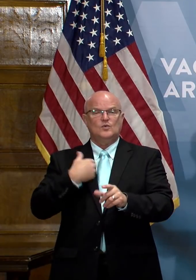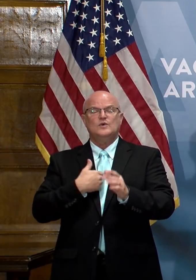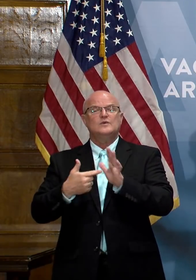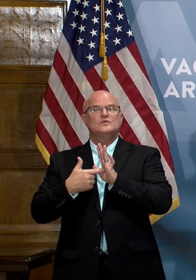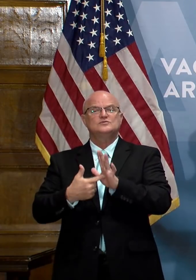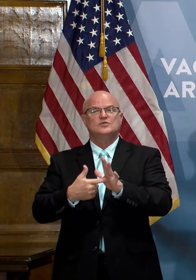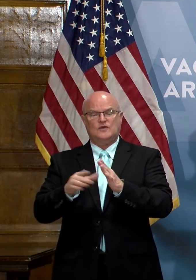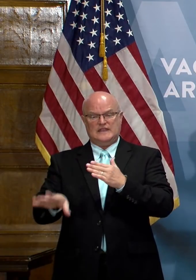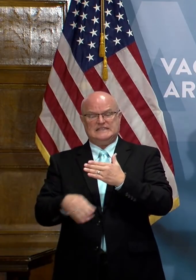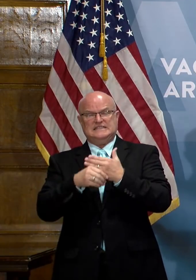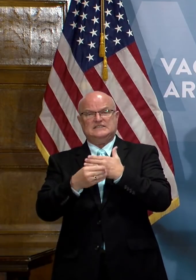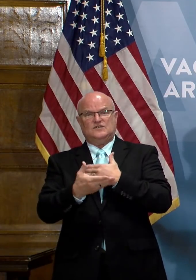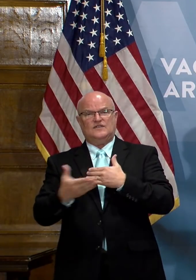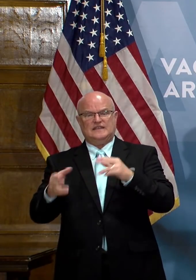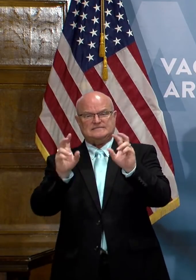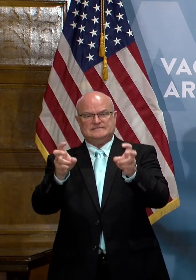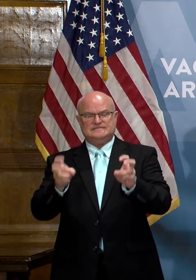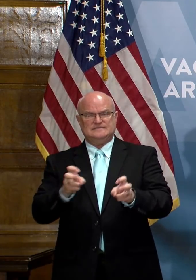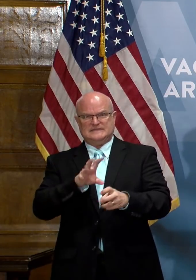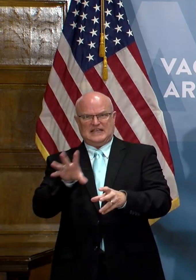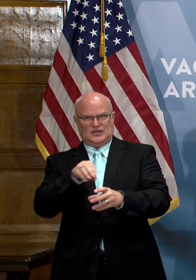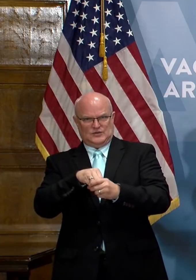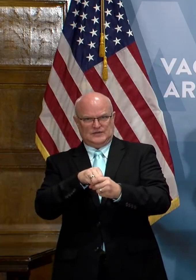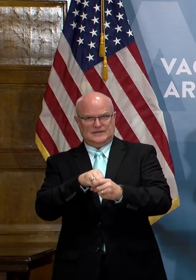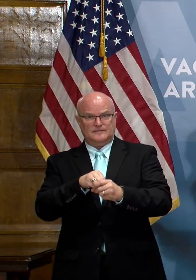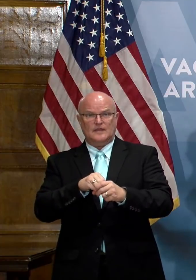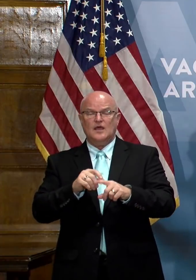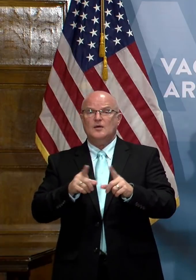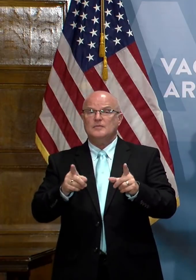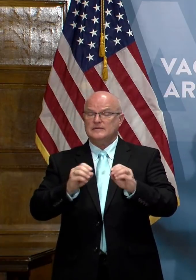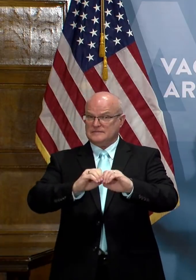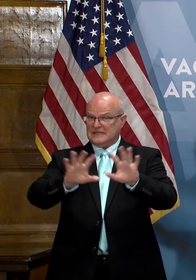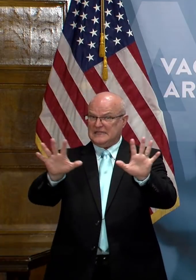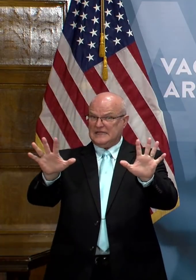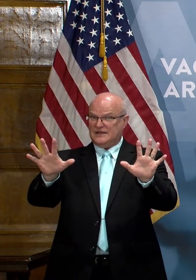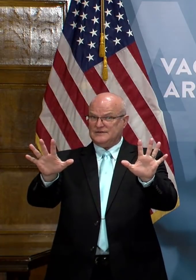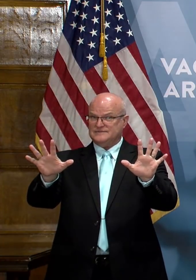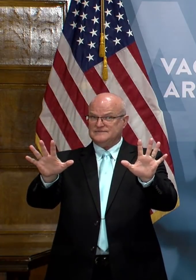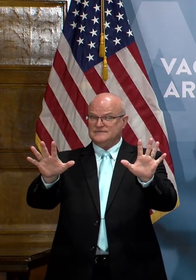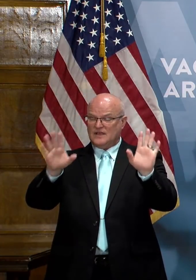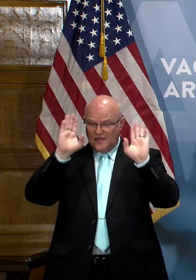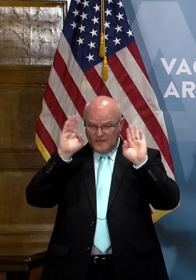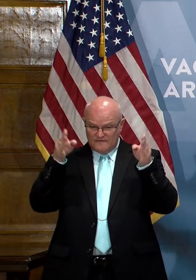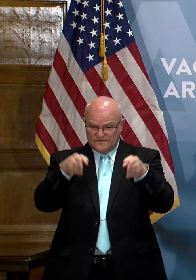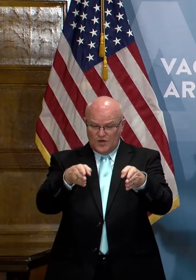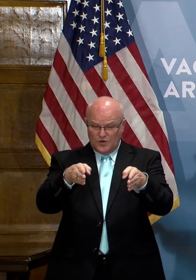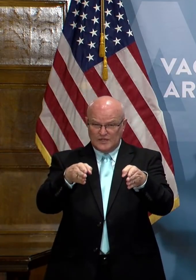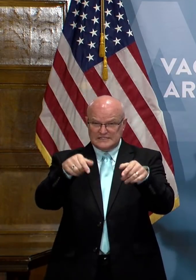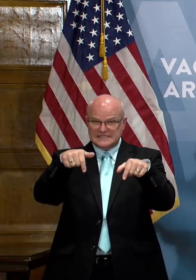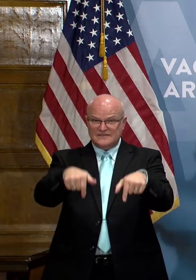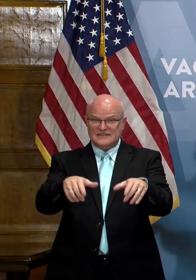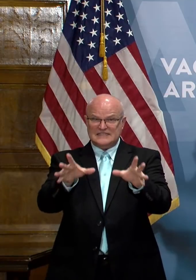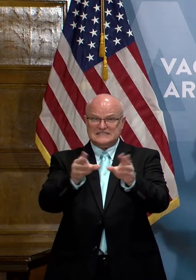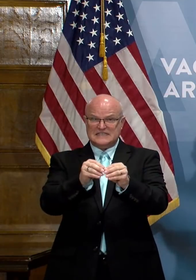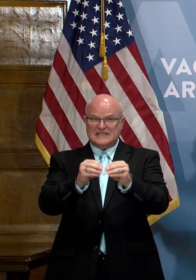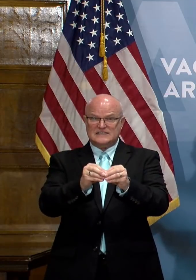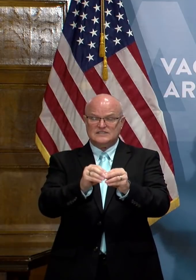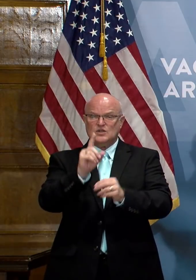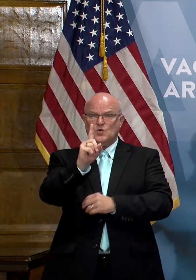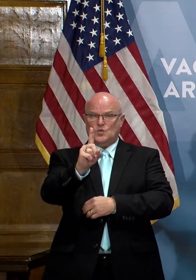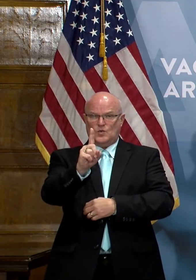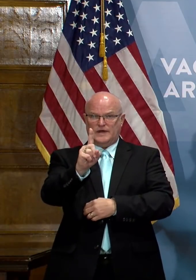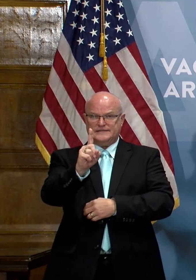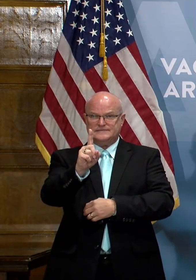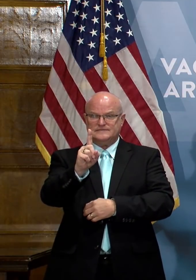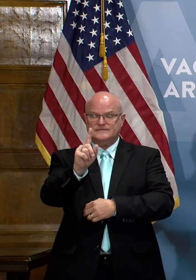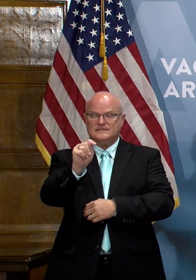the additional items that will have to be included. But let me make it clear, the focus of this session is one principal